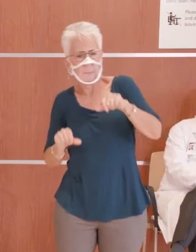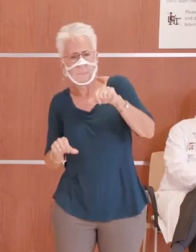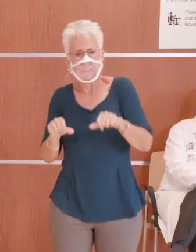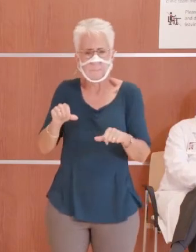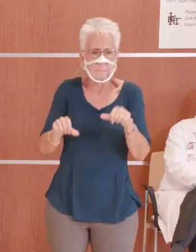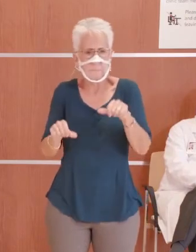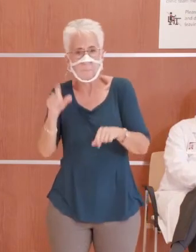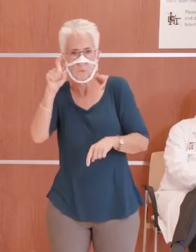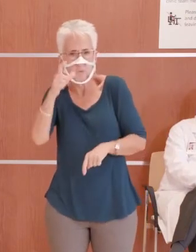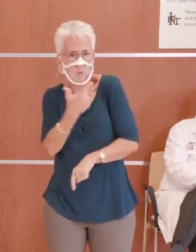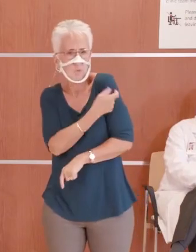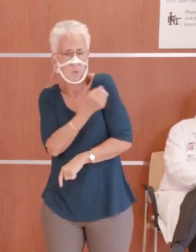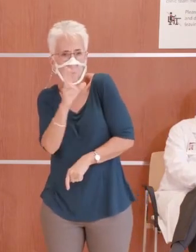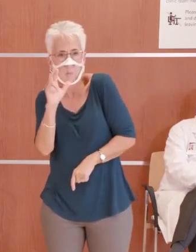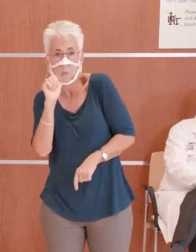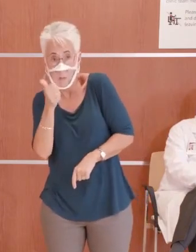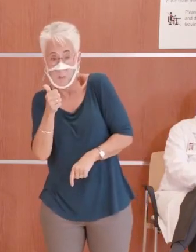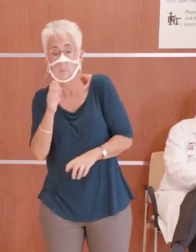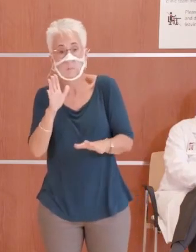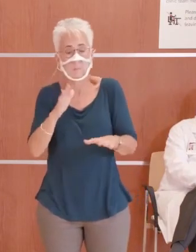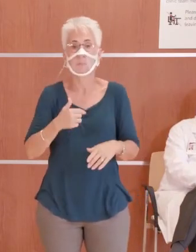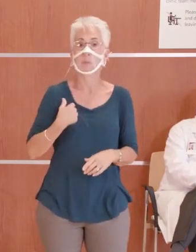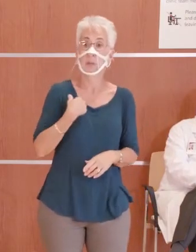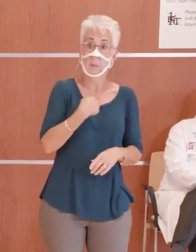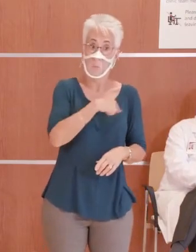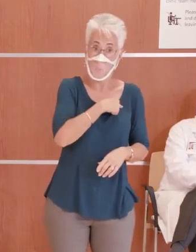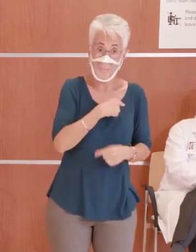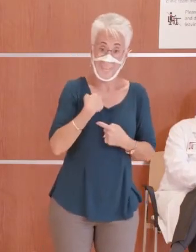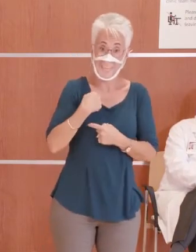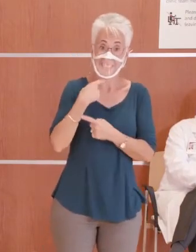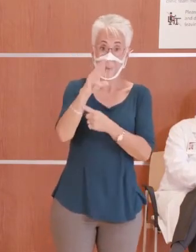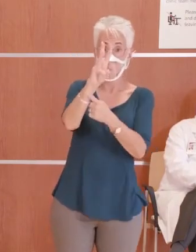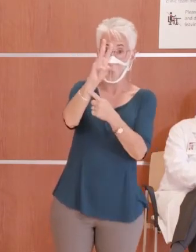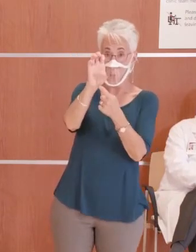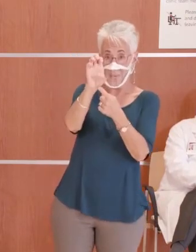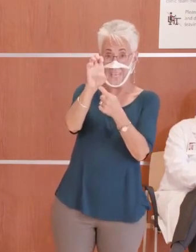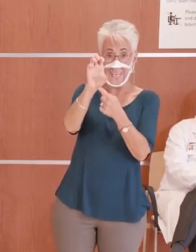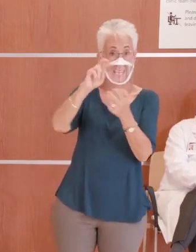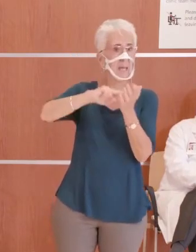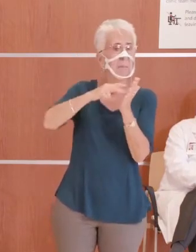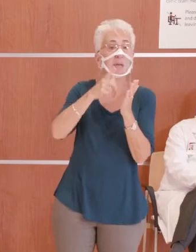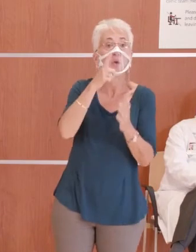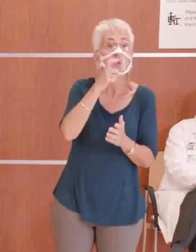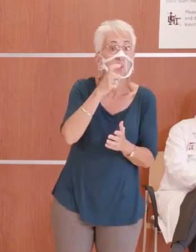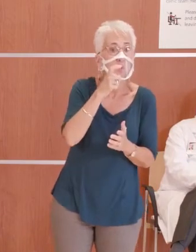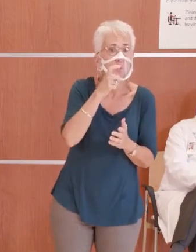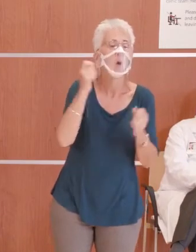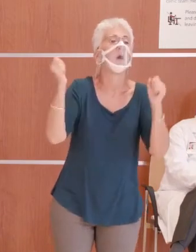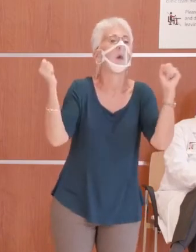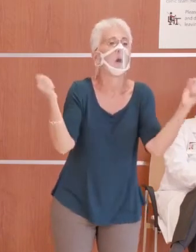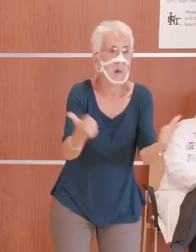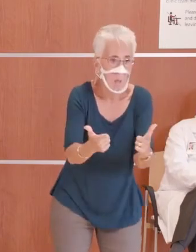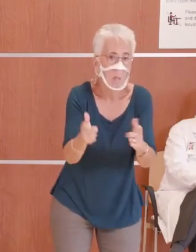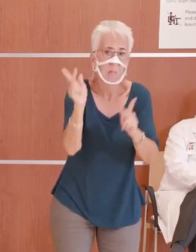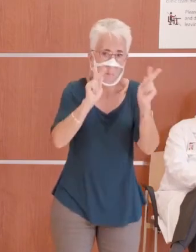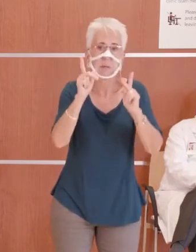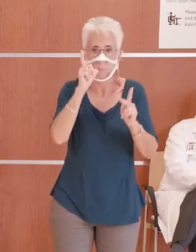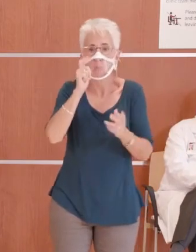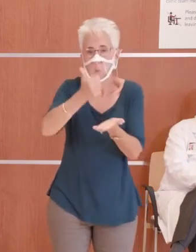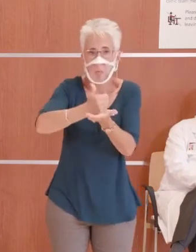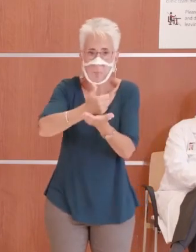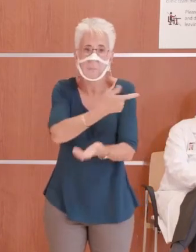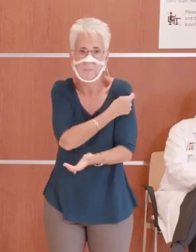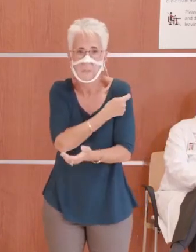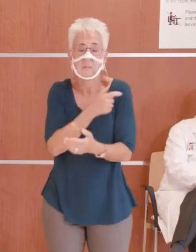the vaccines. Overall, we, and when I say we, I mean all those who helped vaccination efforts here,